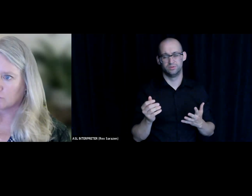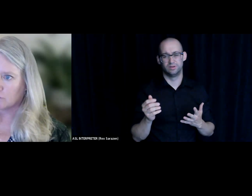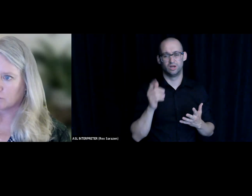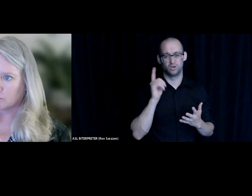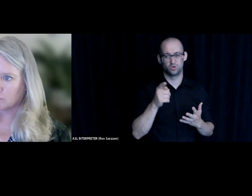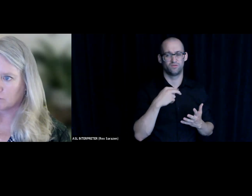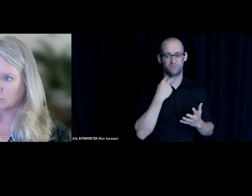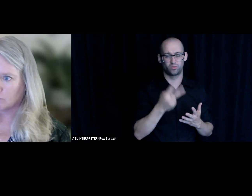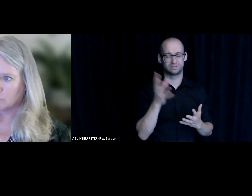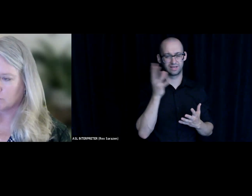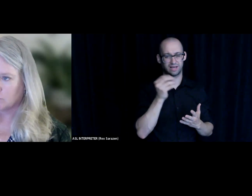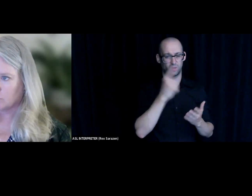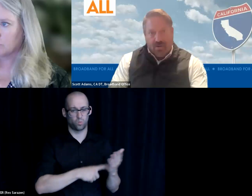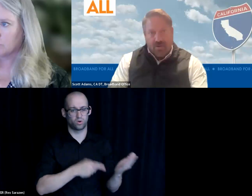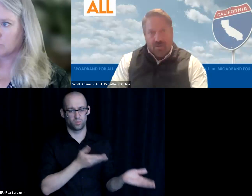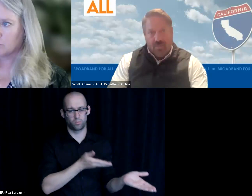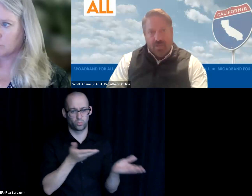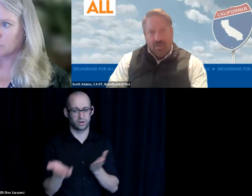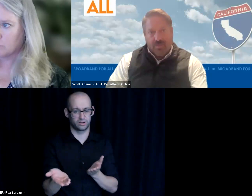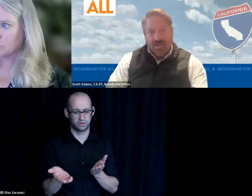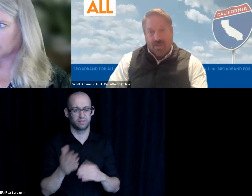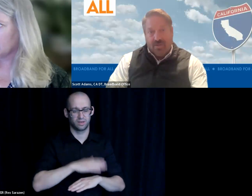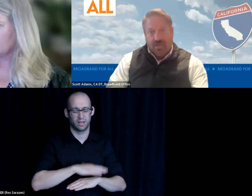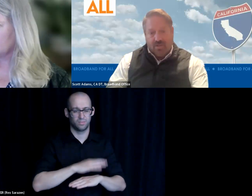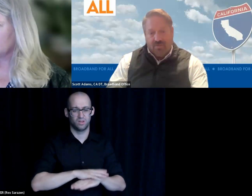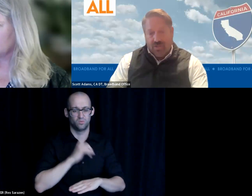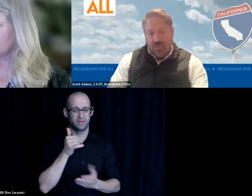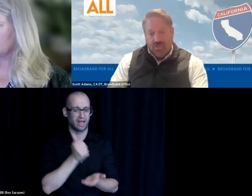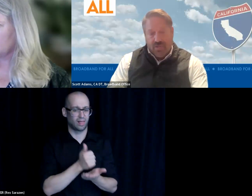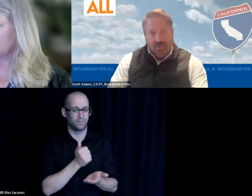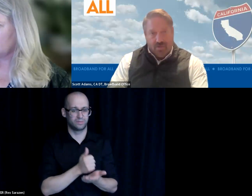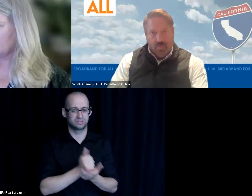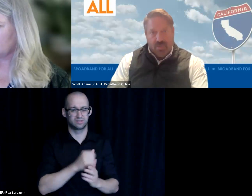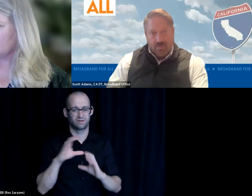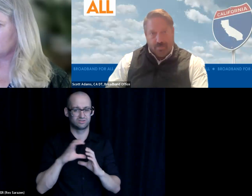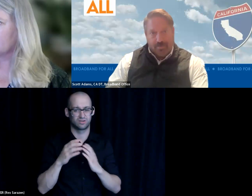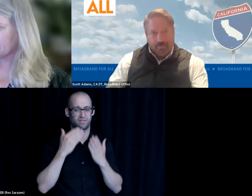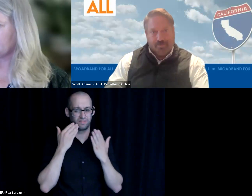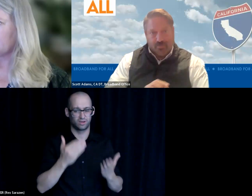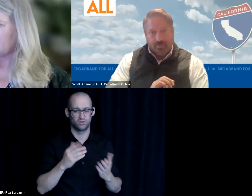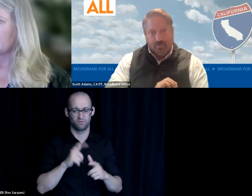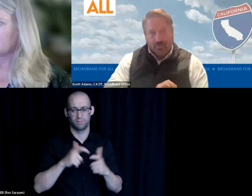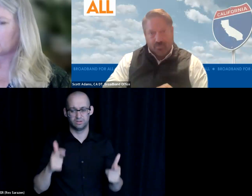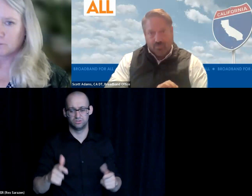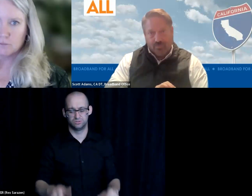your voice and what you're bringing to the table here helps kind of round out that conversation. So thank you very much.